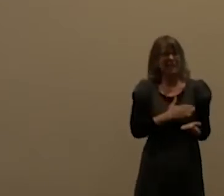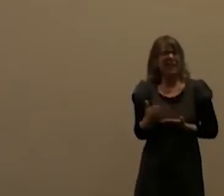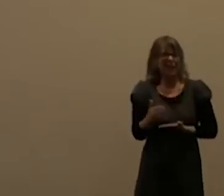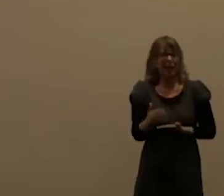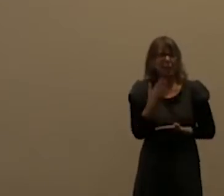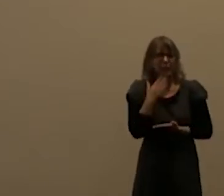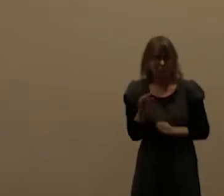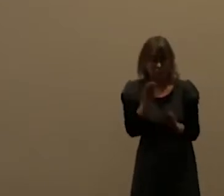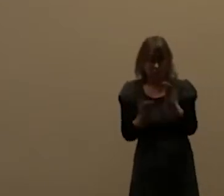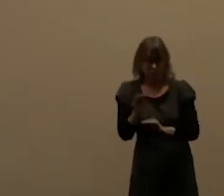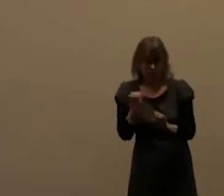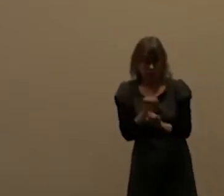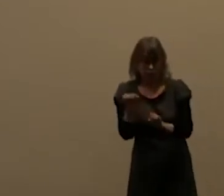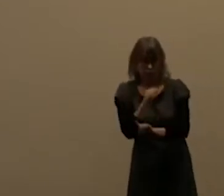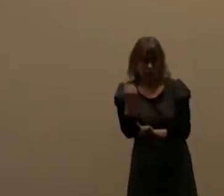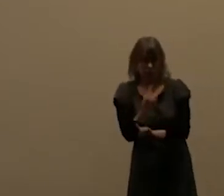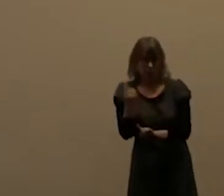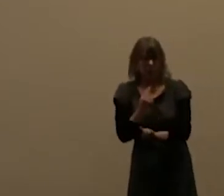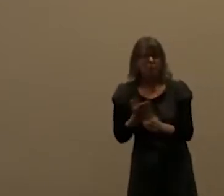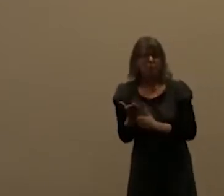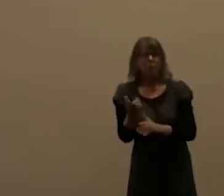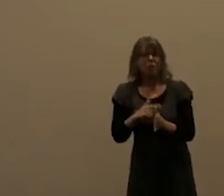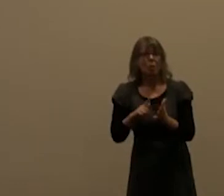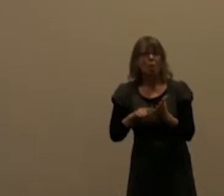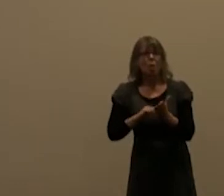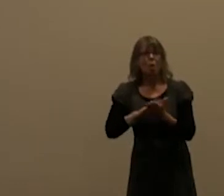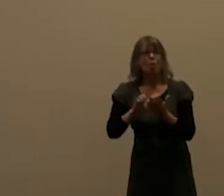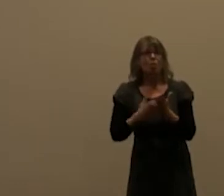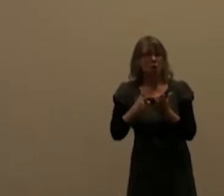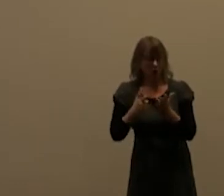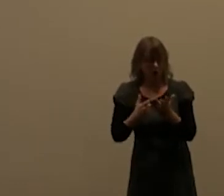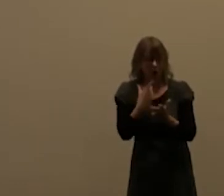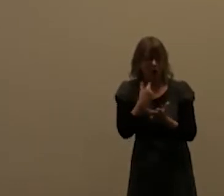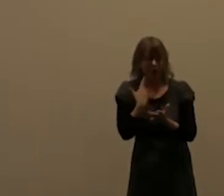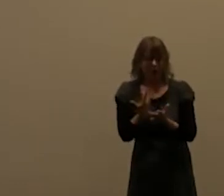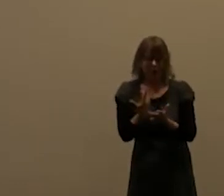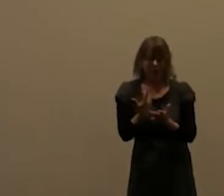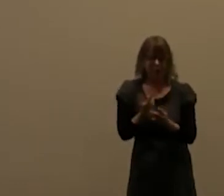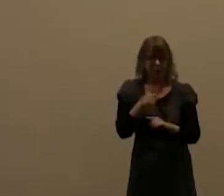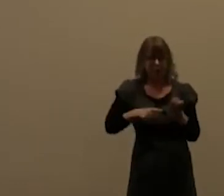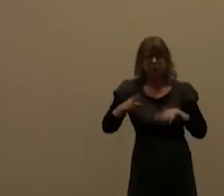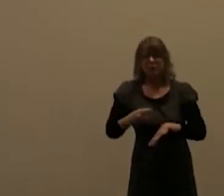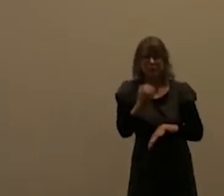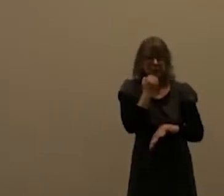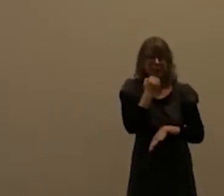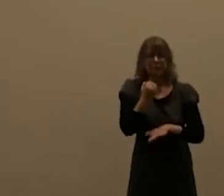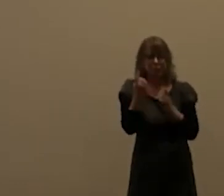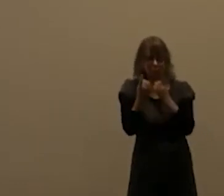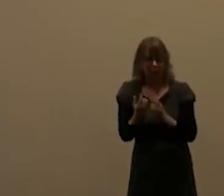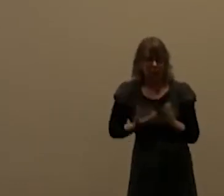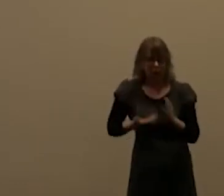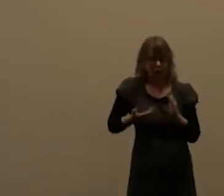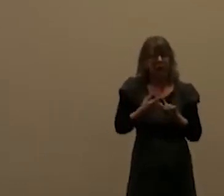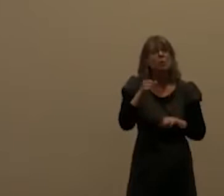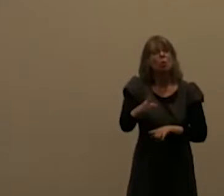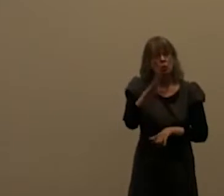further customize here in the authoring canvas by adding in different data and objects. And another thing I want to point